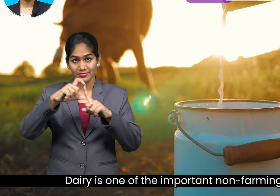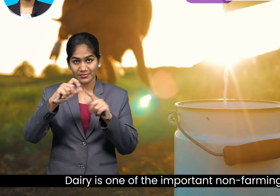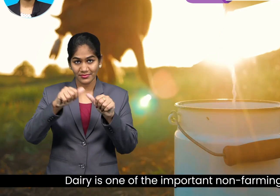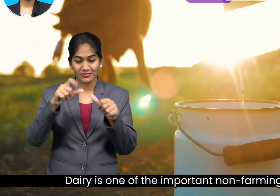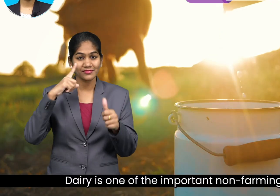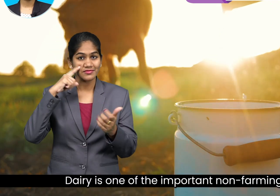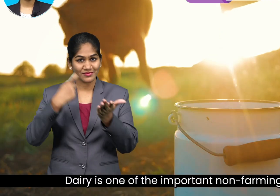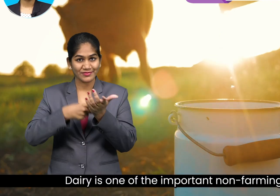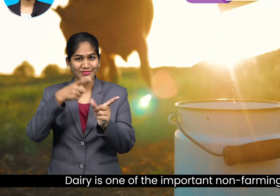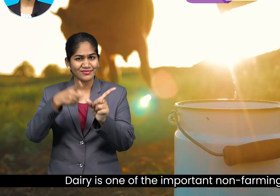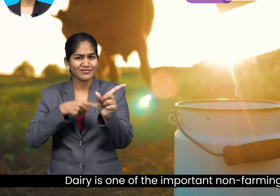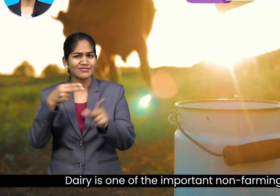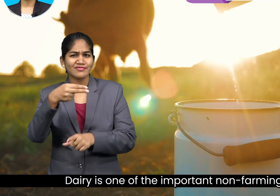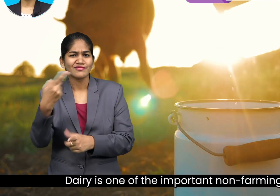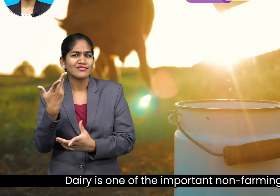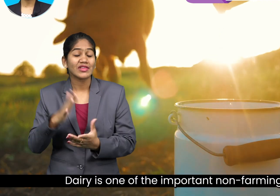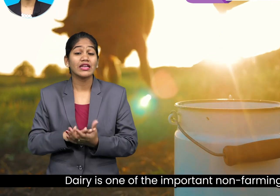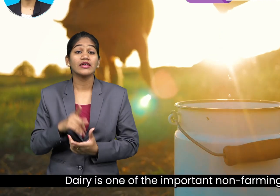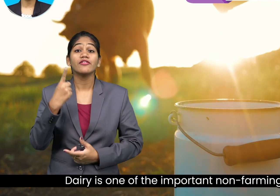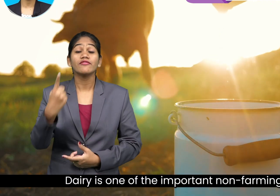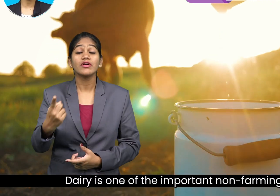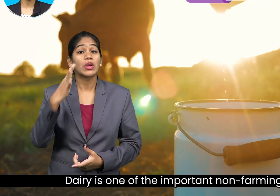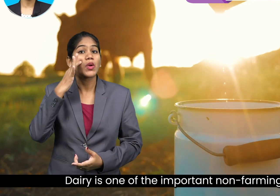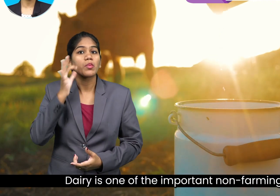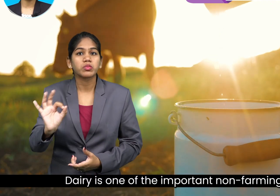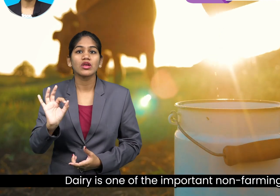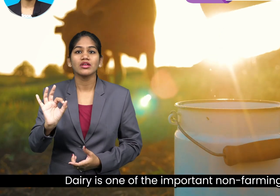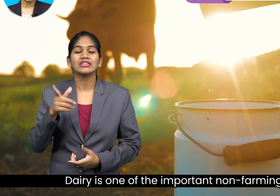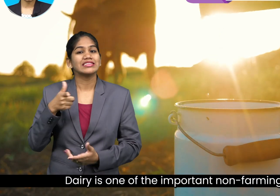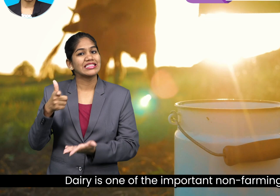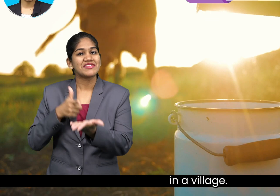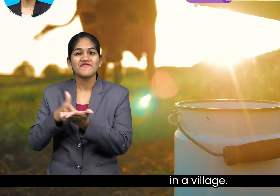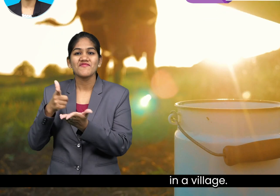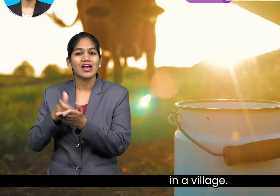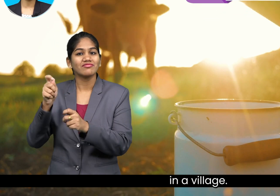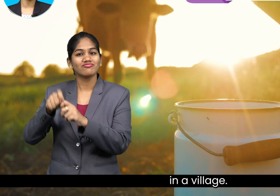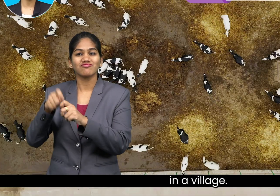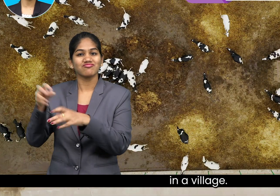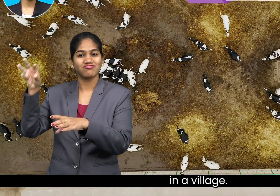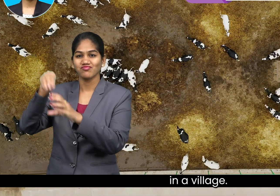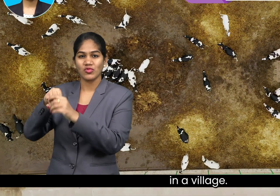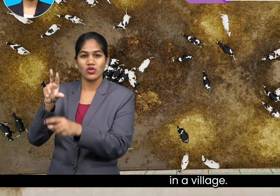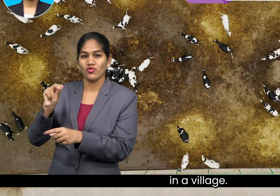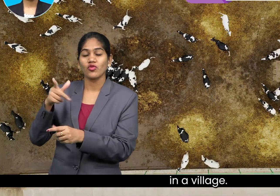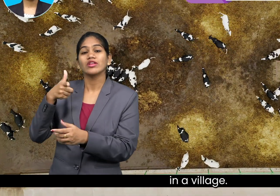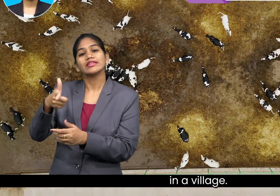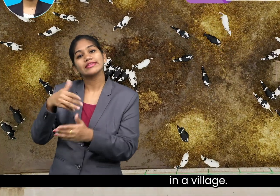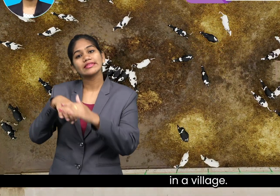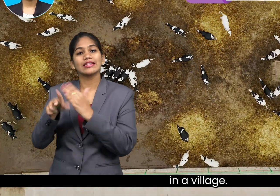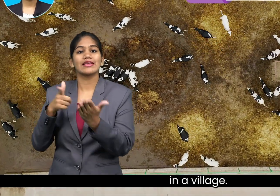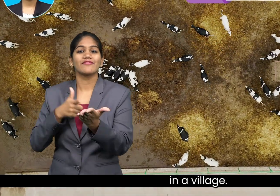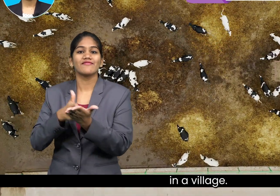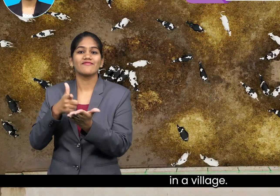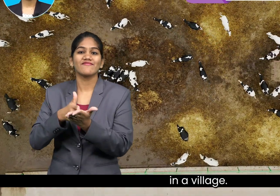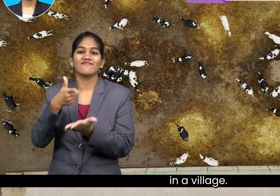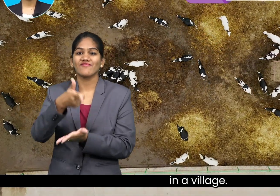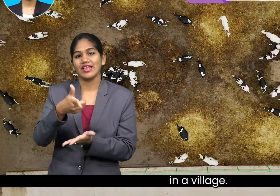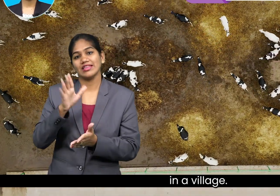Dairy is one of the important non-farming activities in a village.